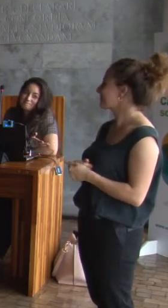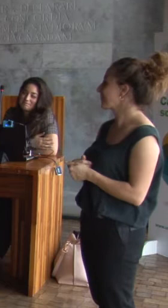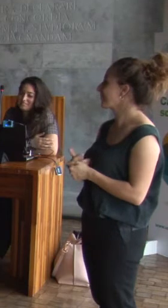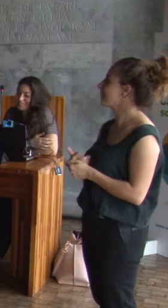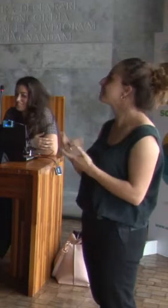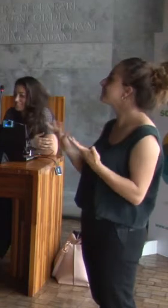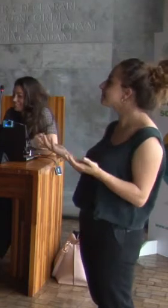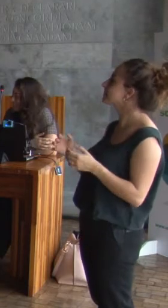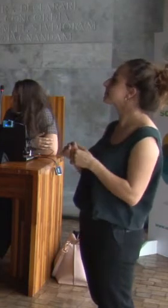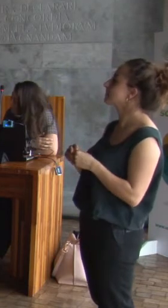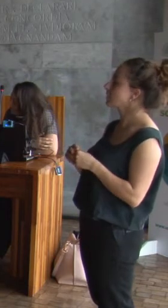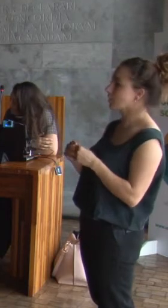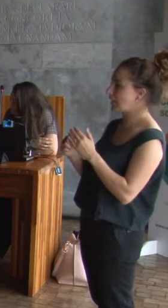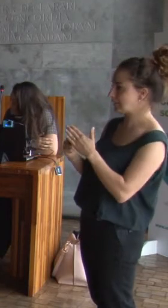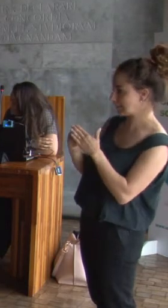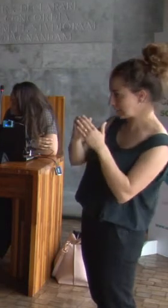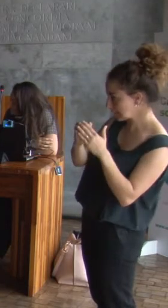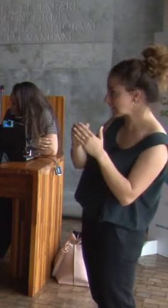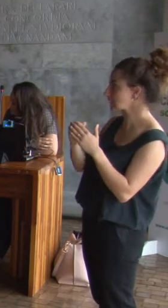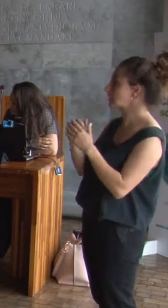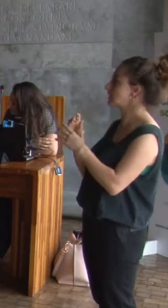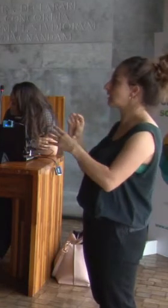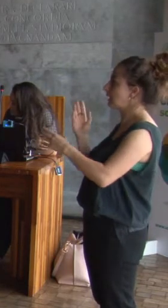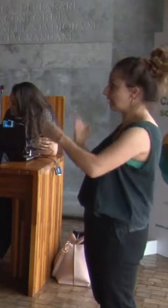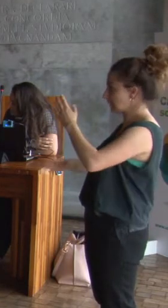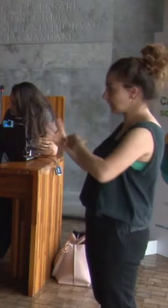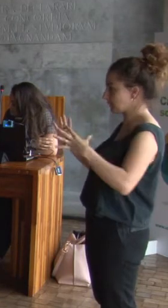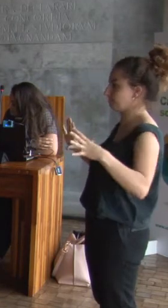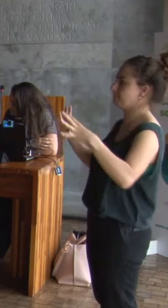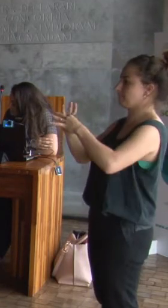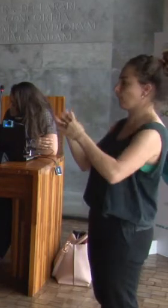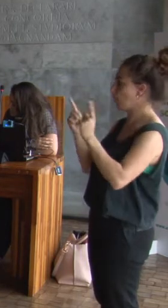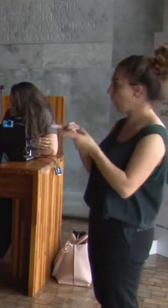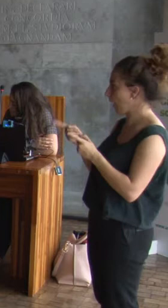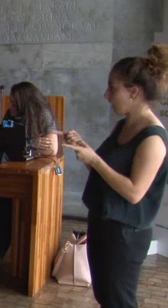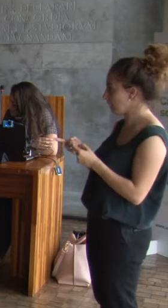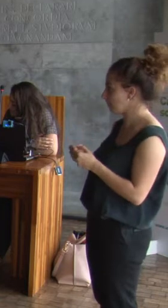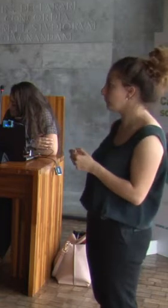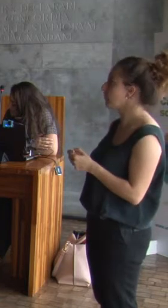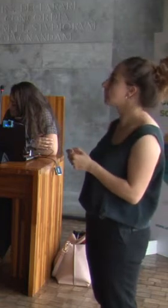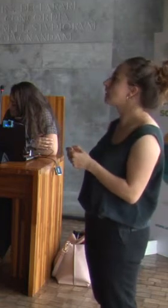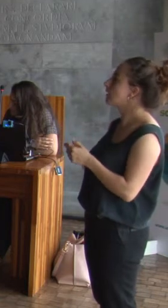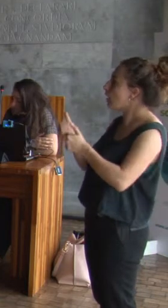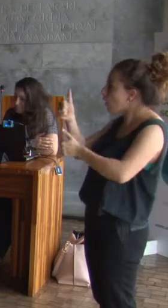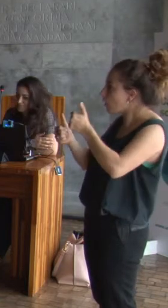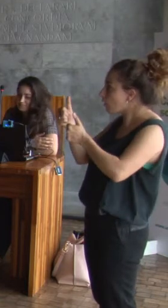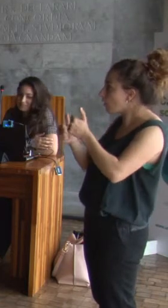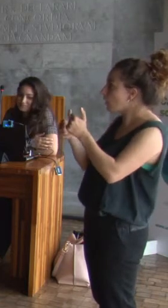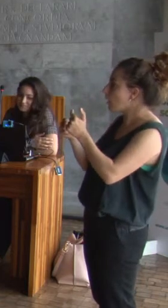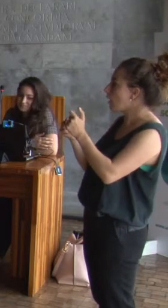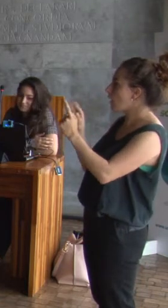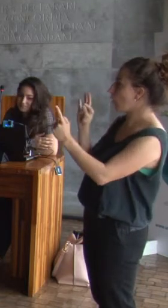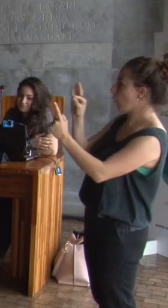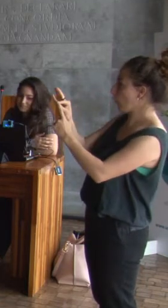So what's the link between sustainability and disability? Compared to the previous UN agenda, you